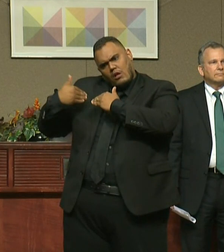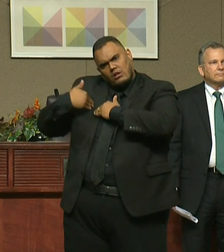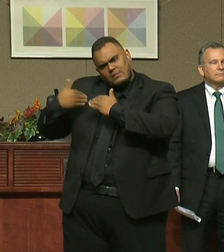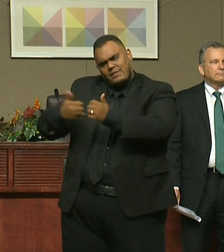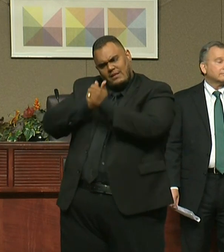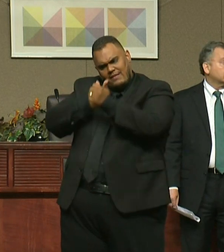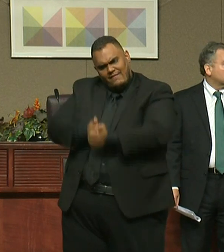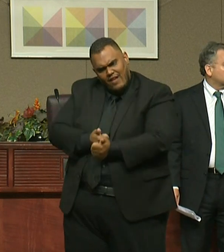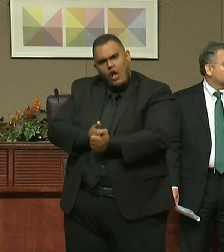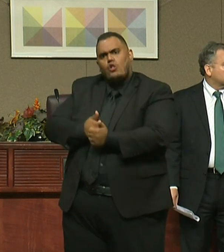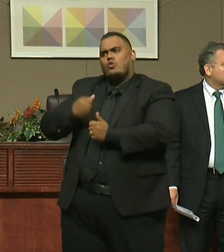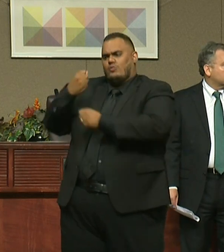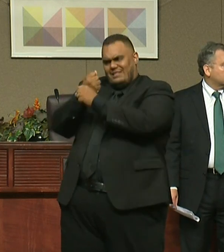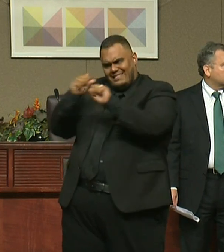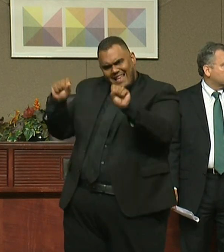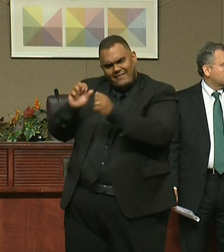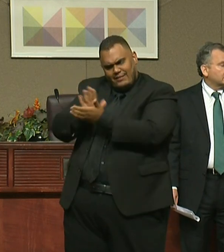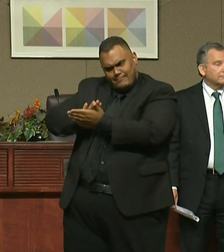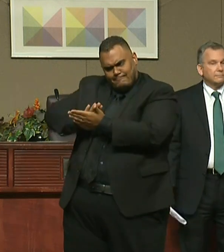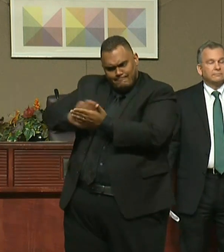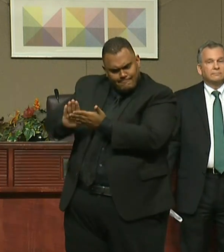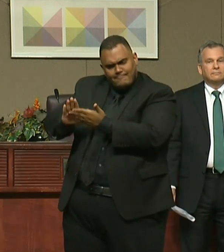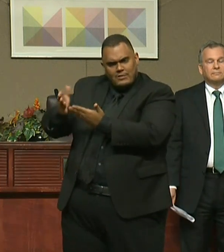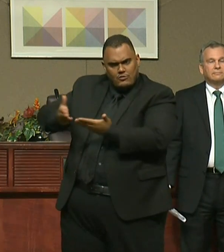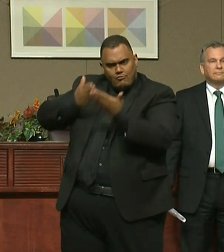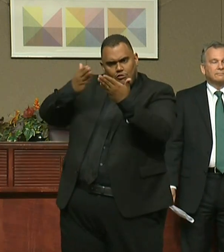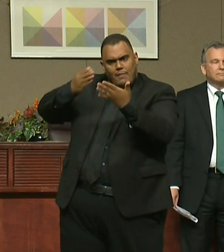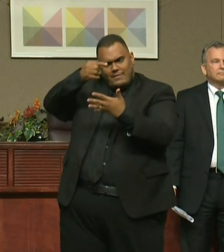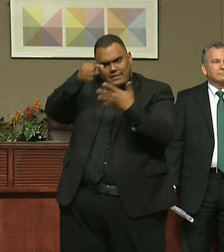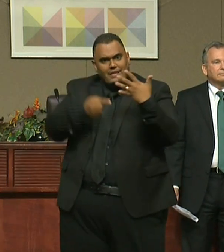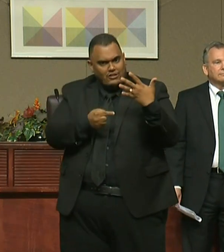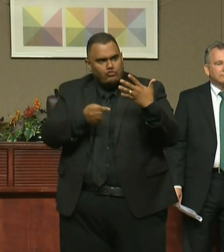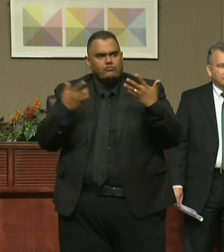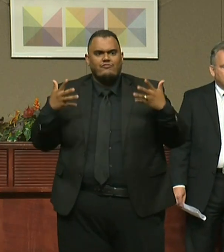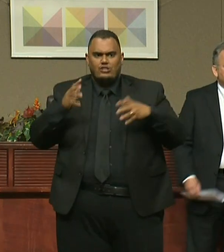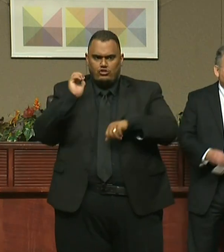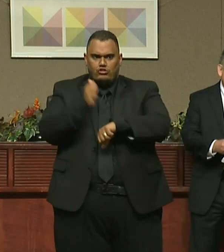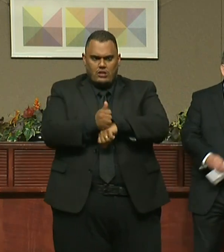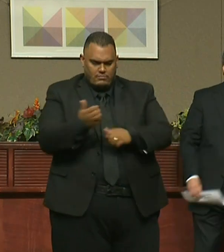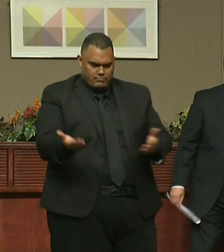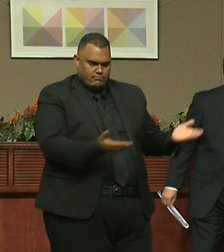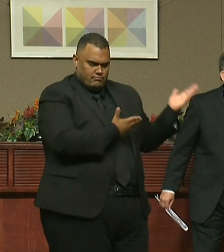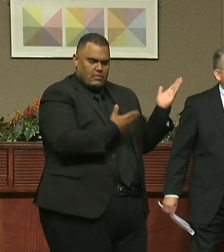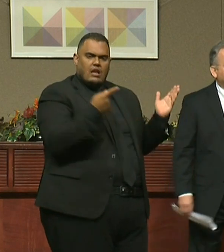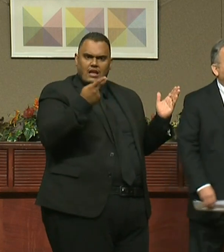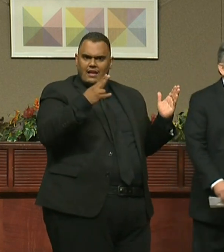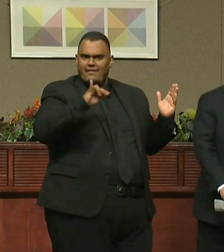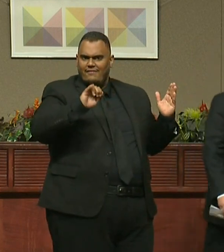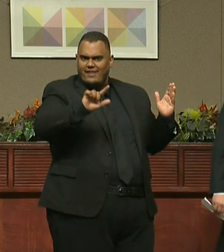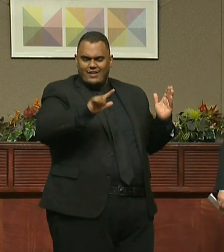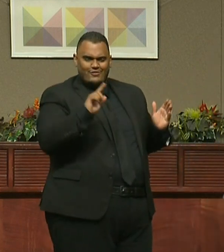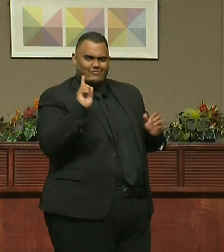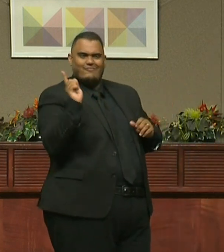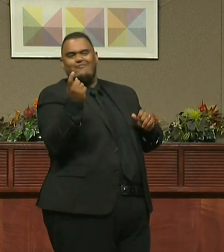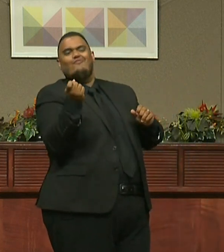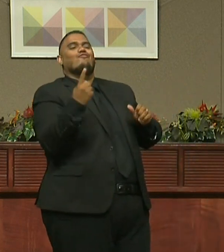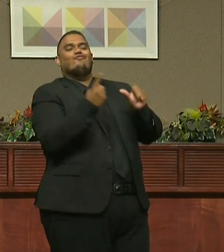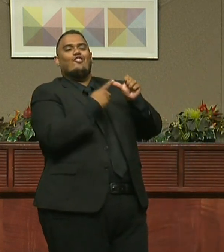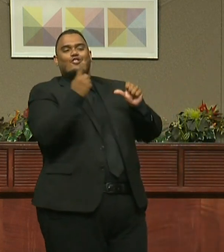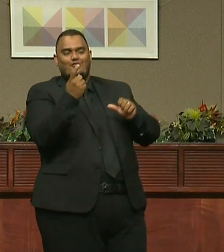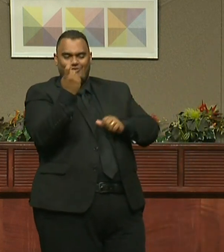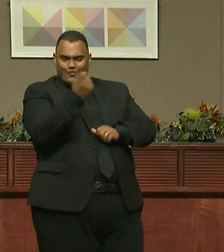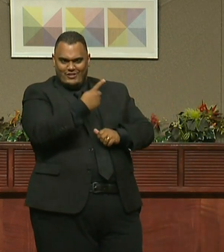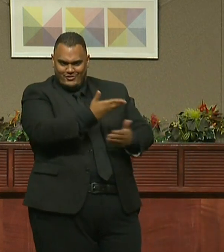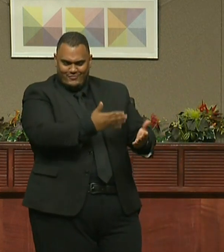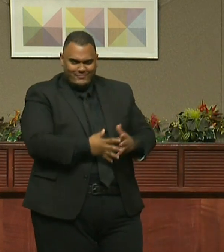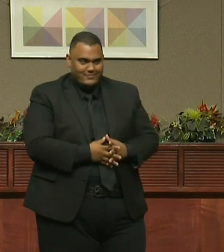various safety and sanitation measures in place. And Phil, take the first question. Sure.